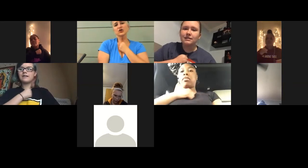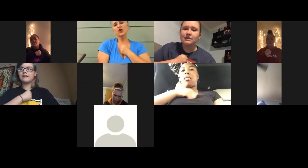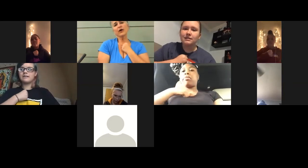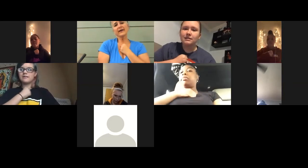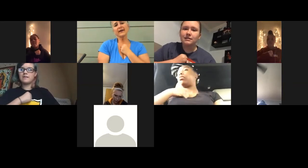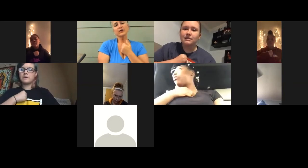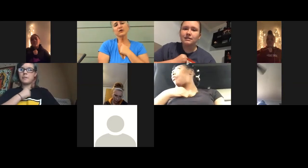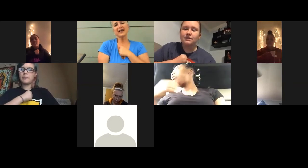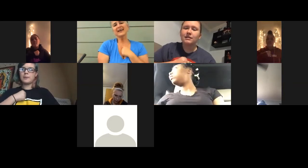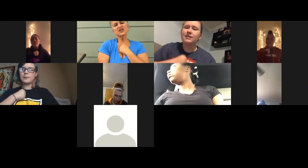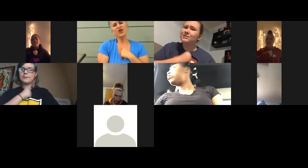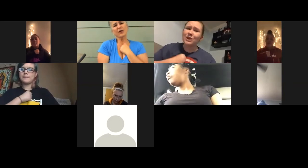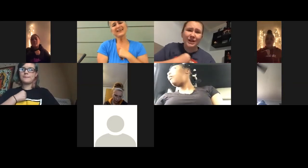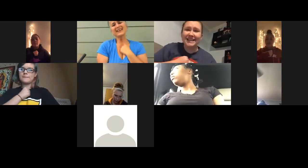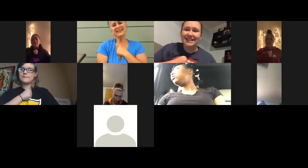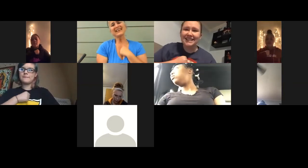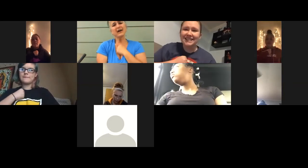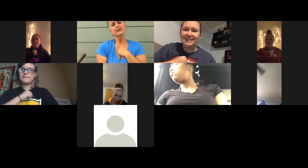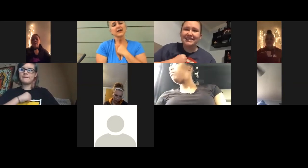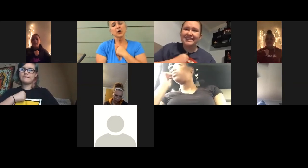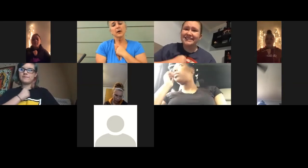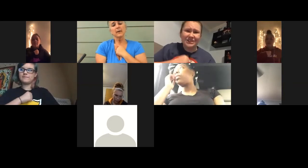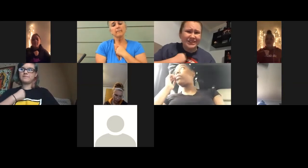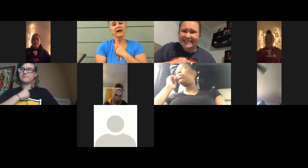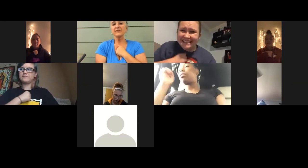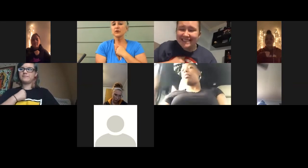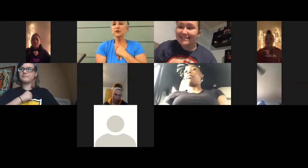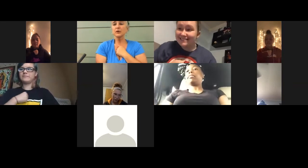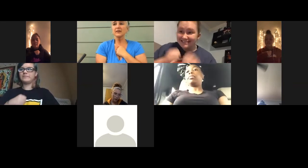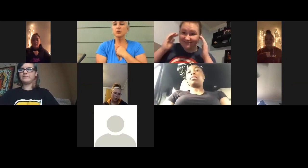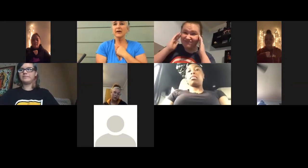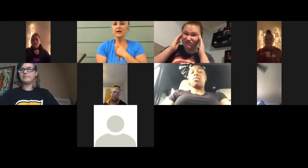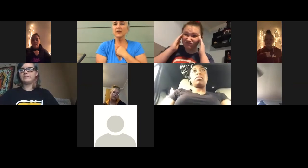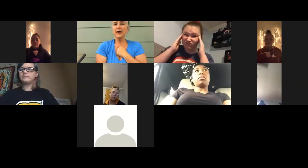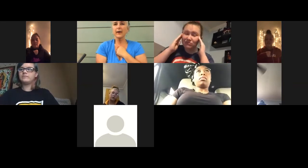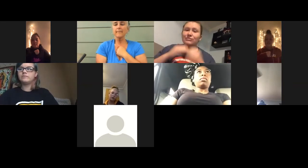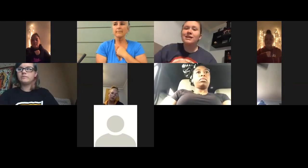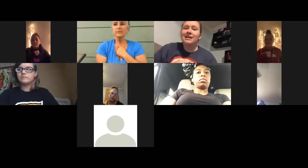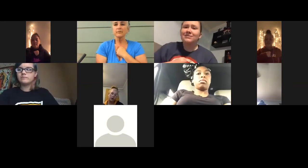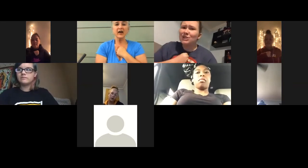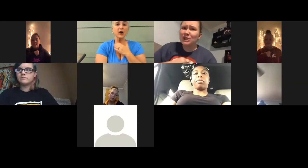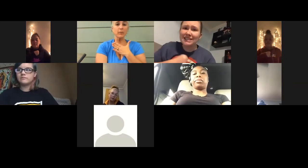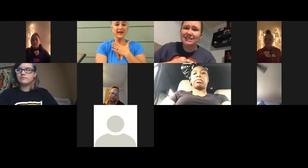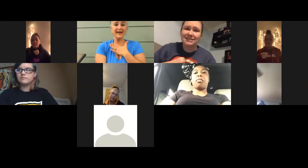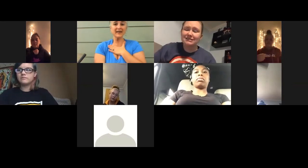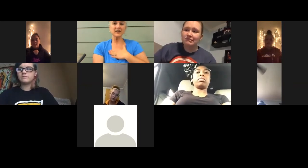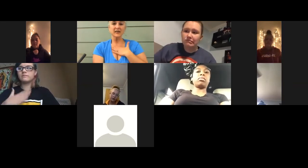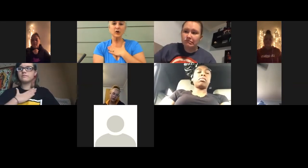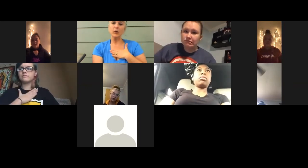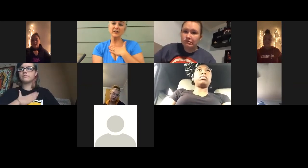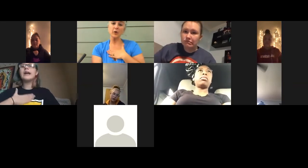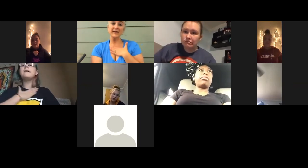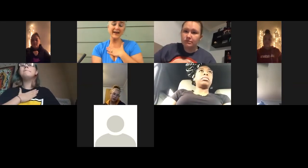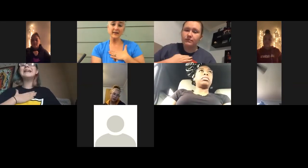S, sorry, or you can do it A, sorry. But if you do it with an open